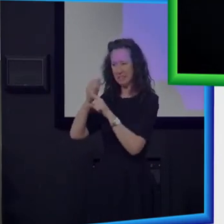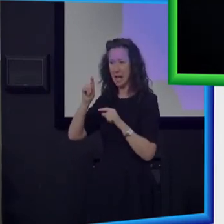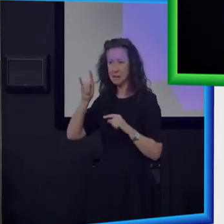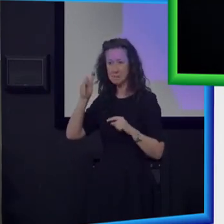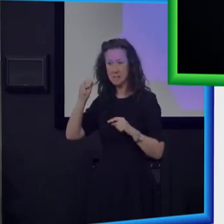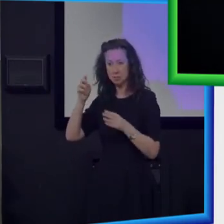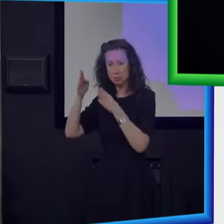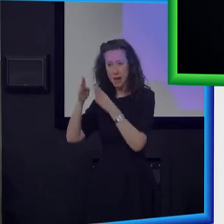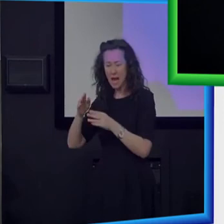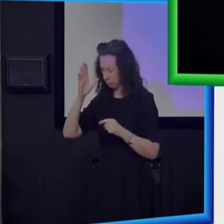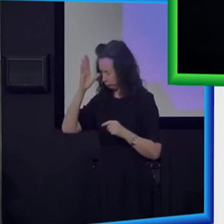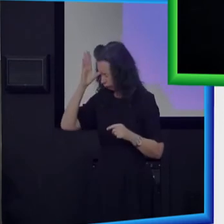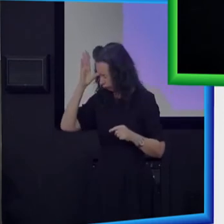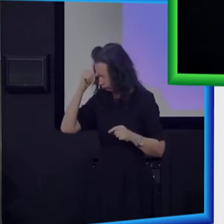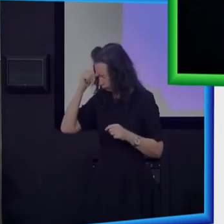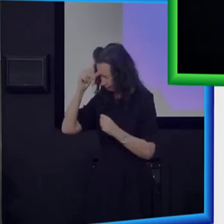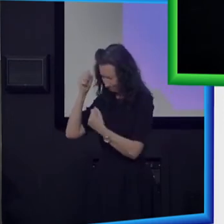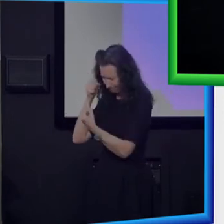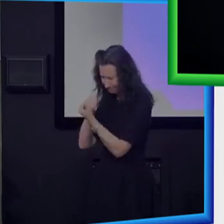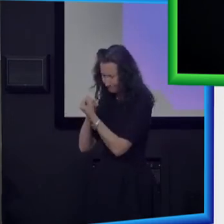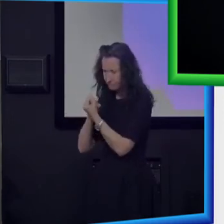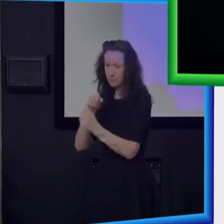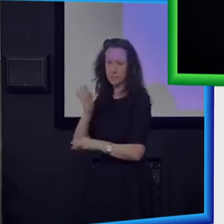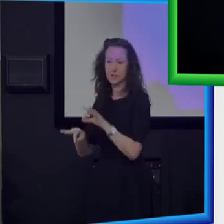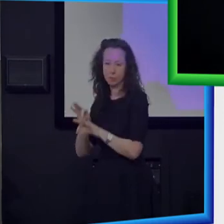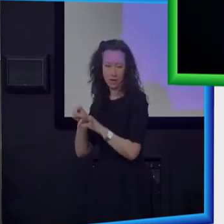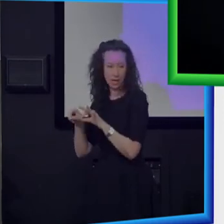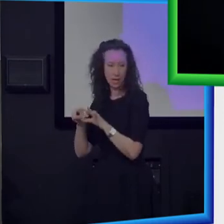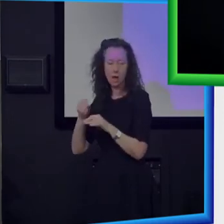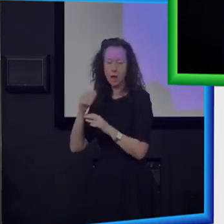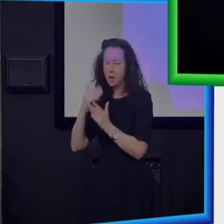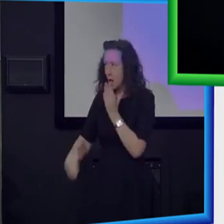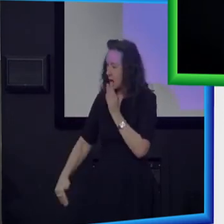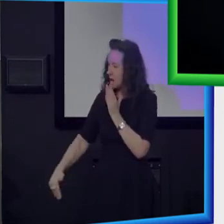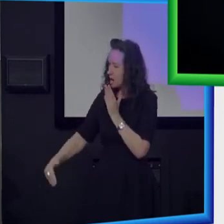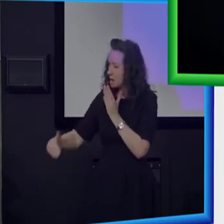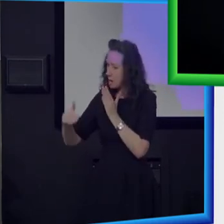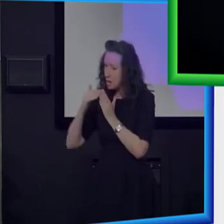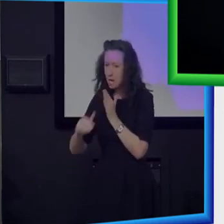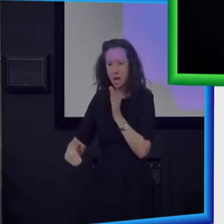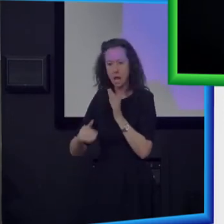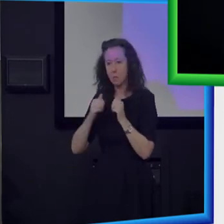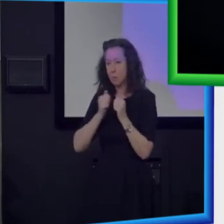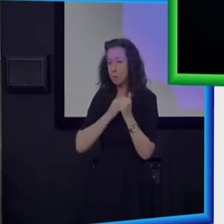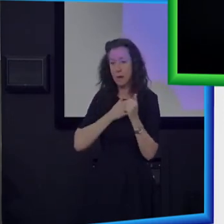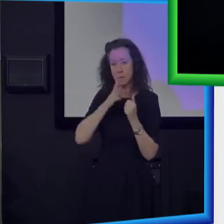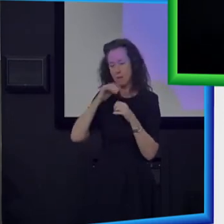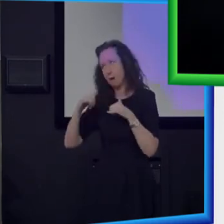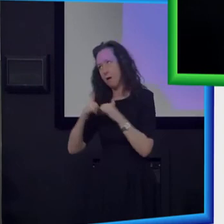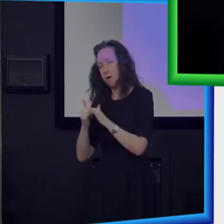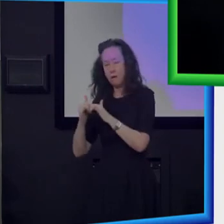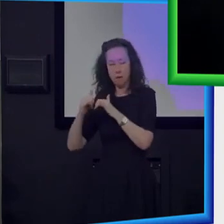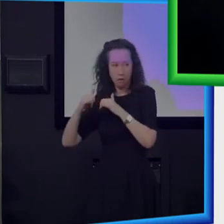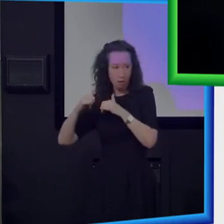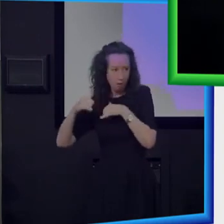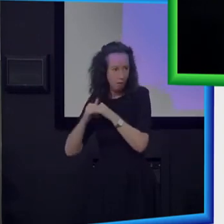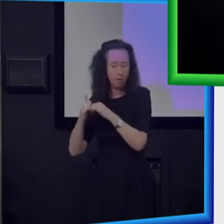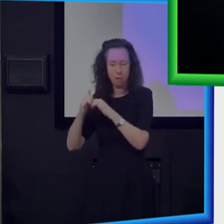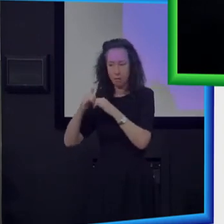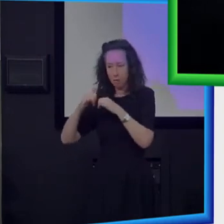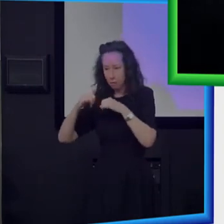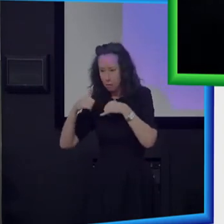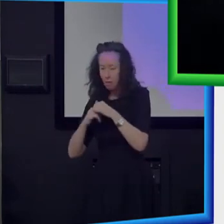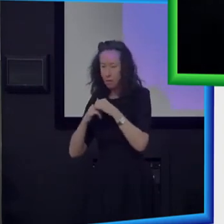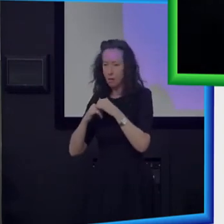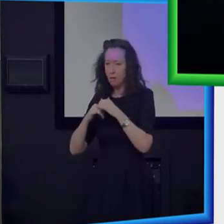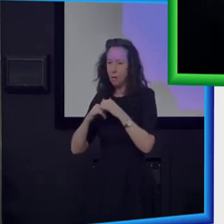in discovery-based learning, and again and again and again they really butted heads, because how do you teach,